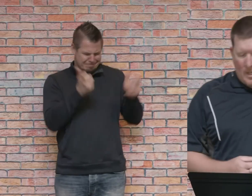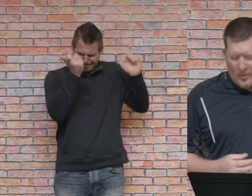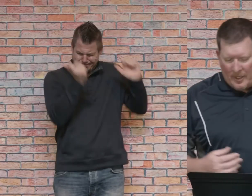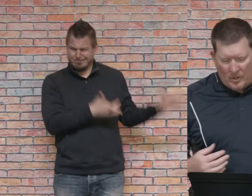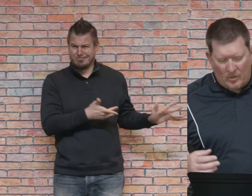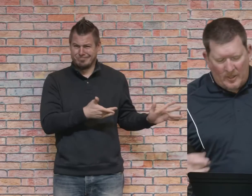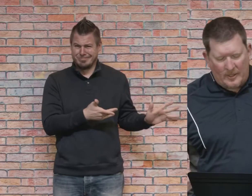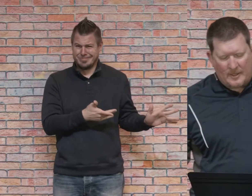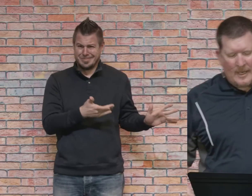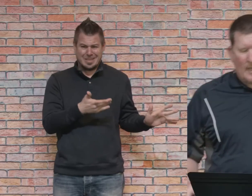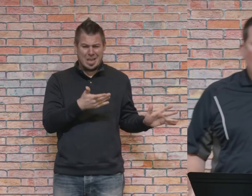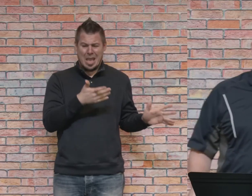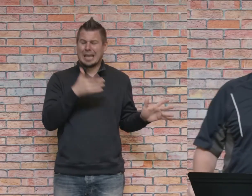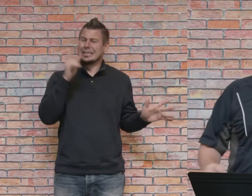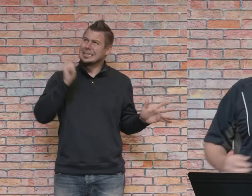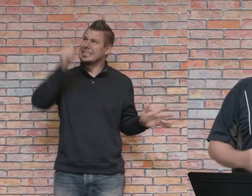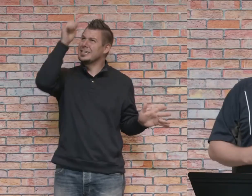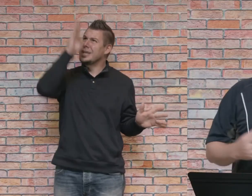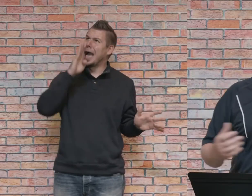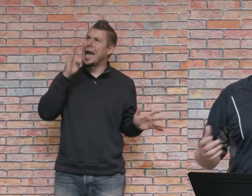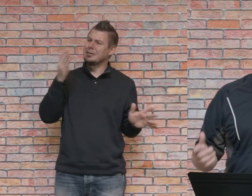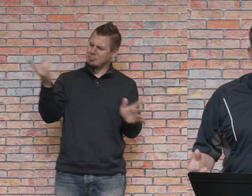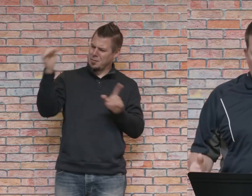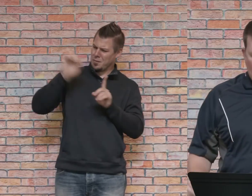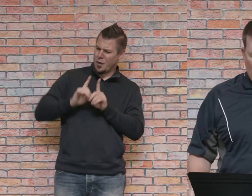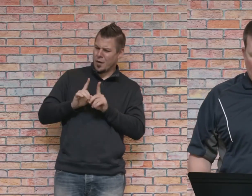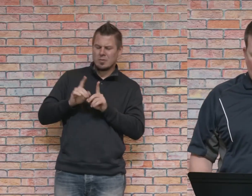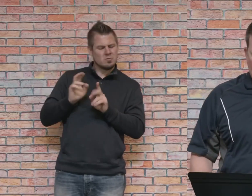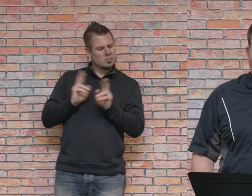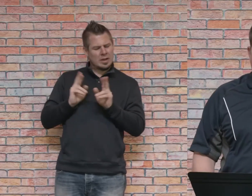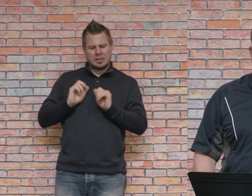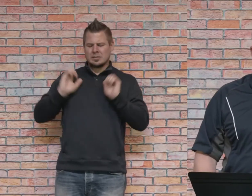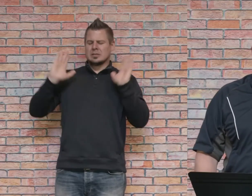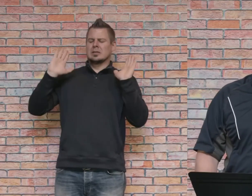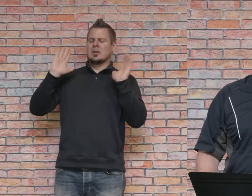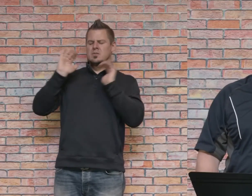on my own. I need God in my life. I'm ready to surrender to him